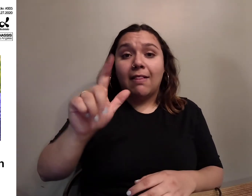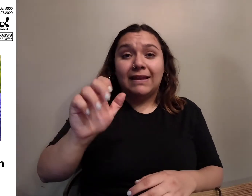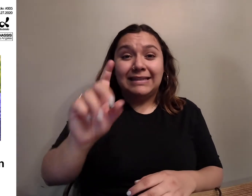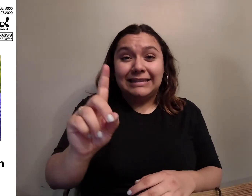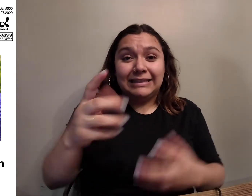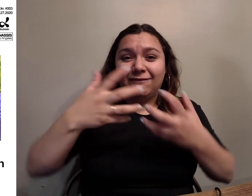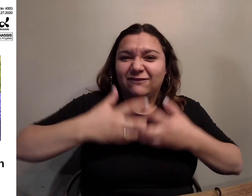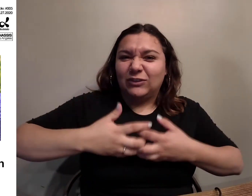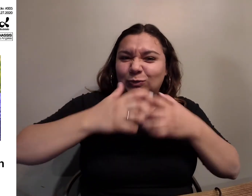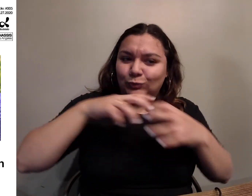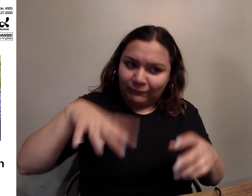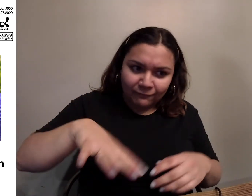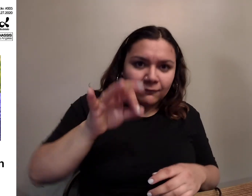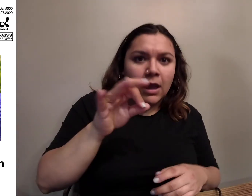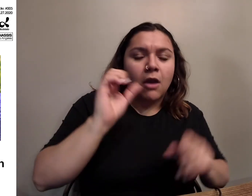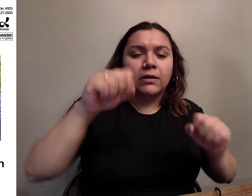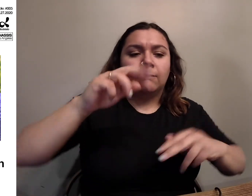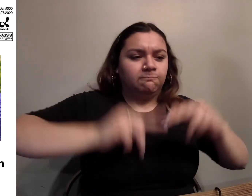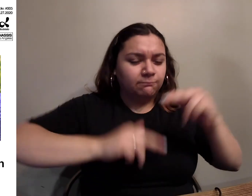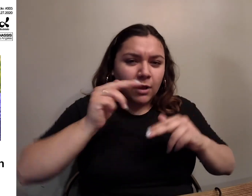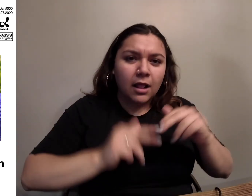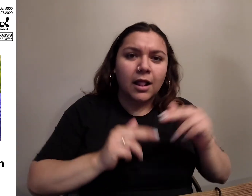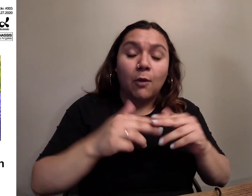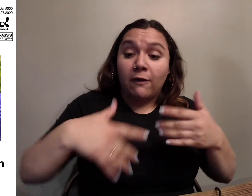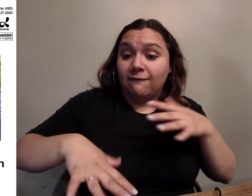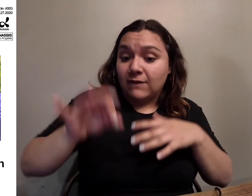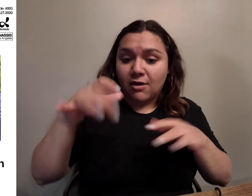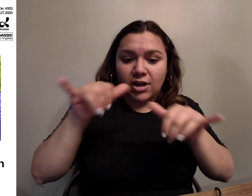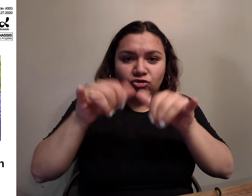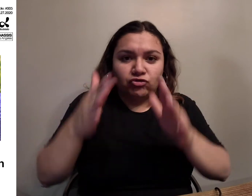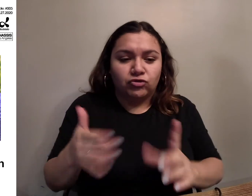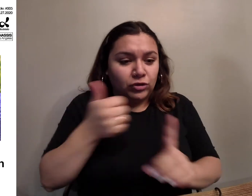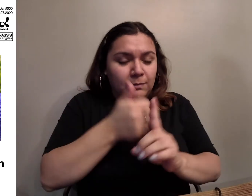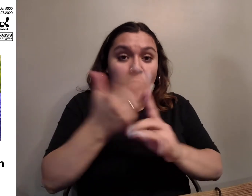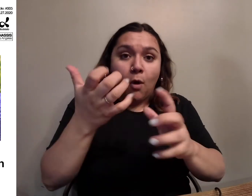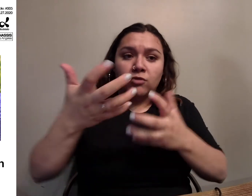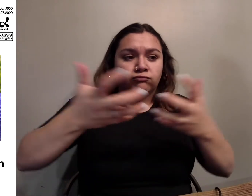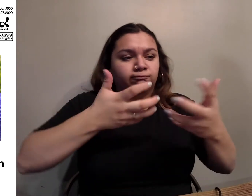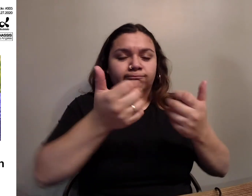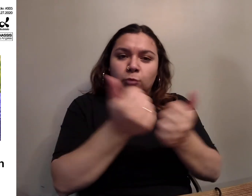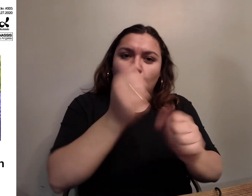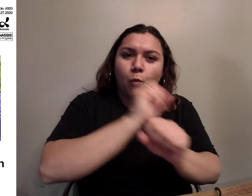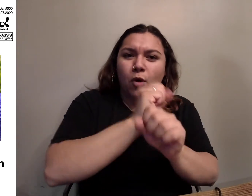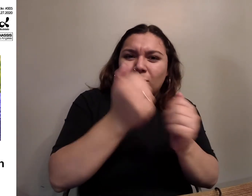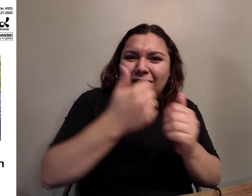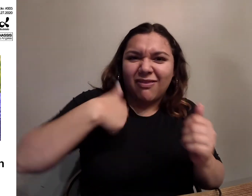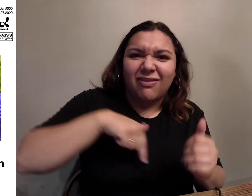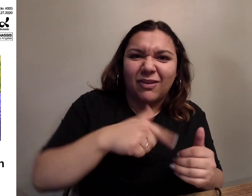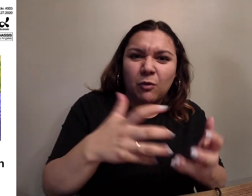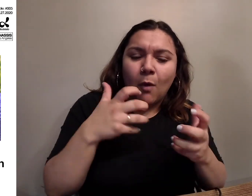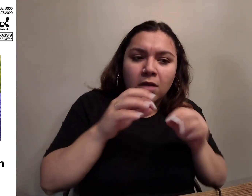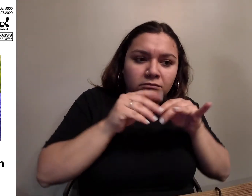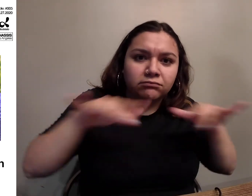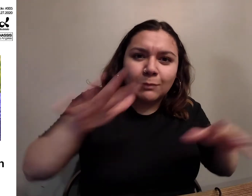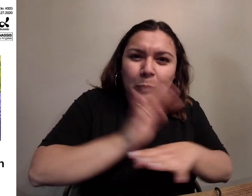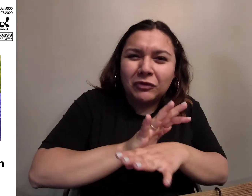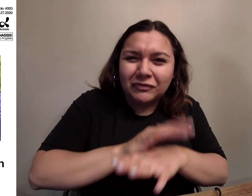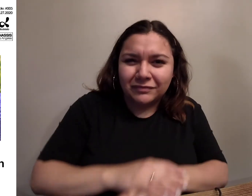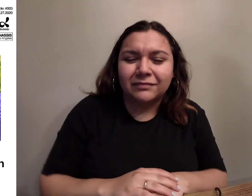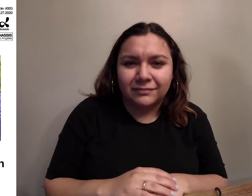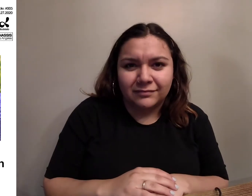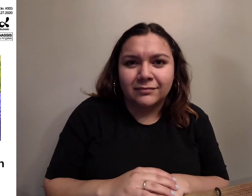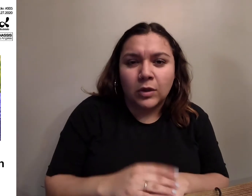in some ideas about what we could construct. We found engineers that we worked with because we wanted to be able to leave something behind for